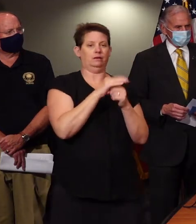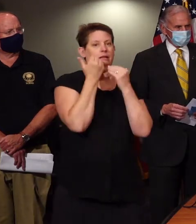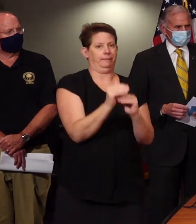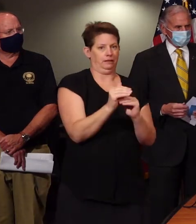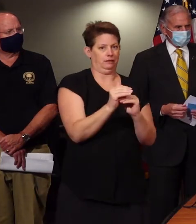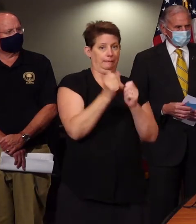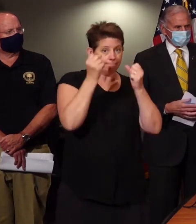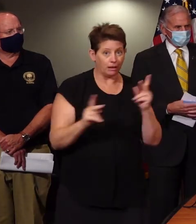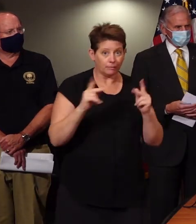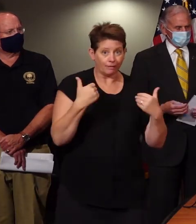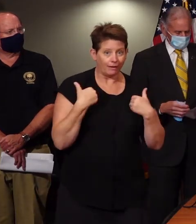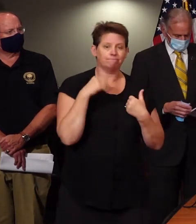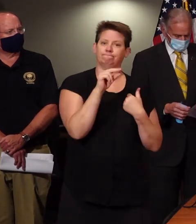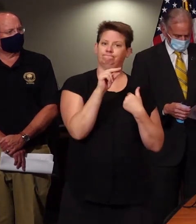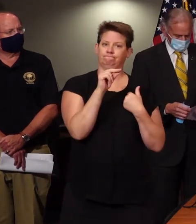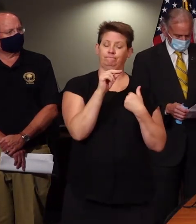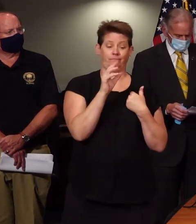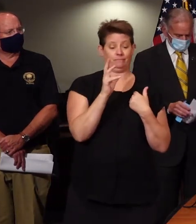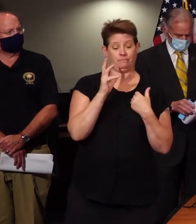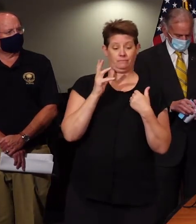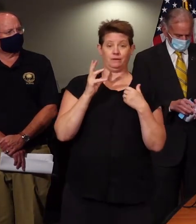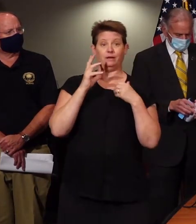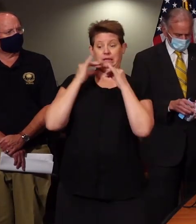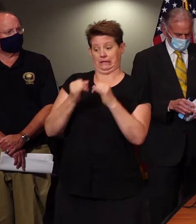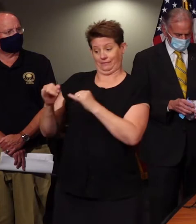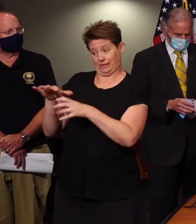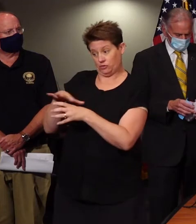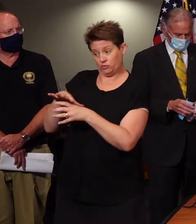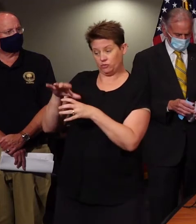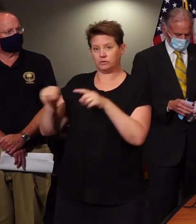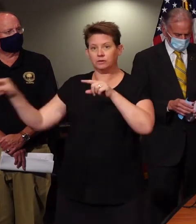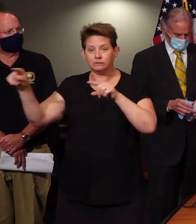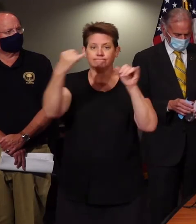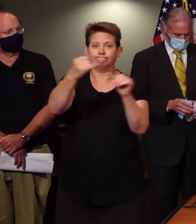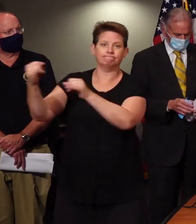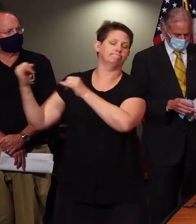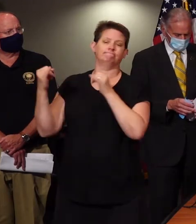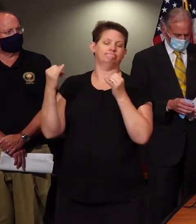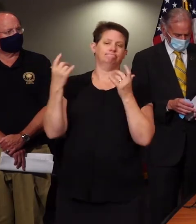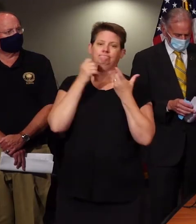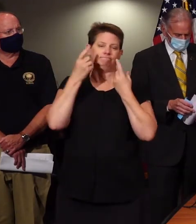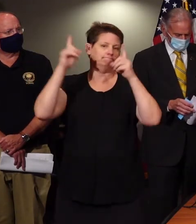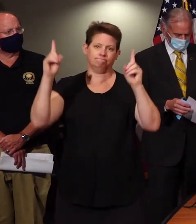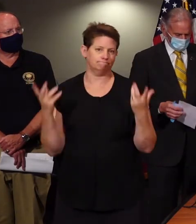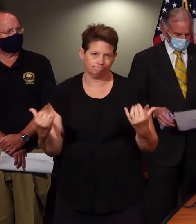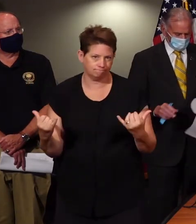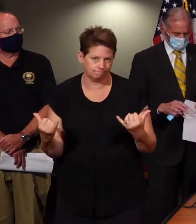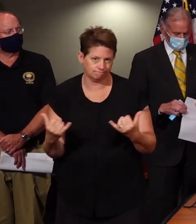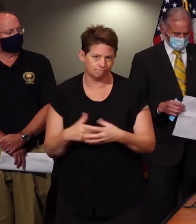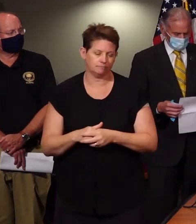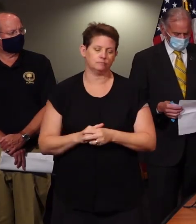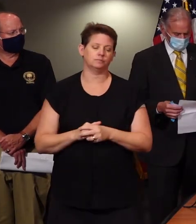rather than containment around individual cases throughout the entire population. So we must get